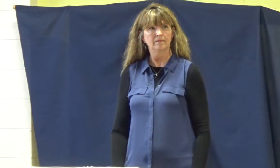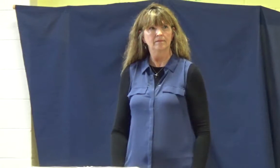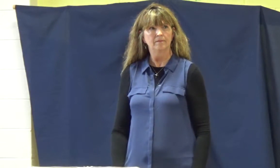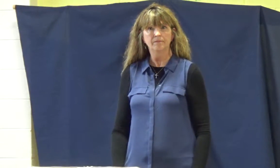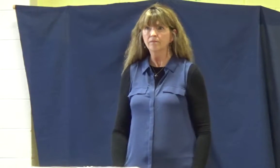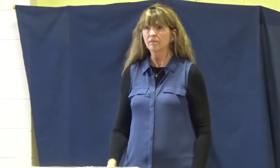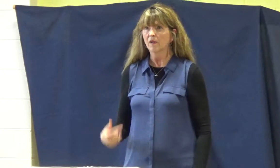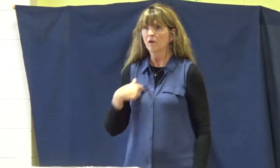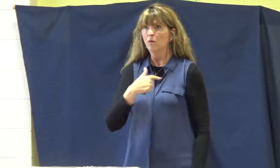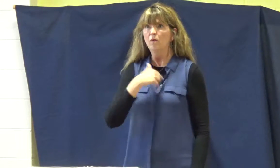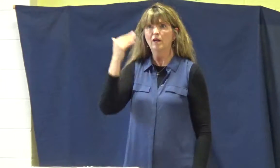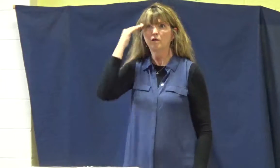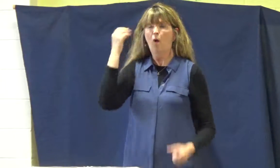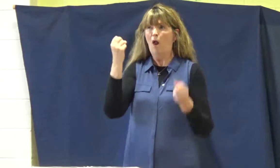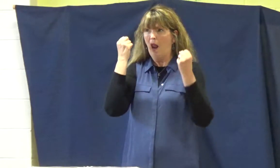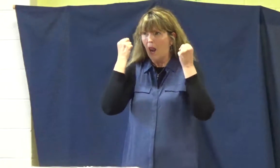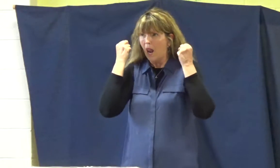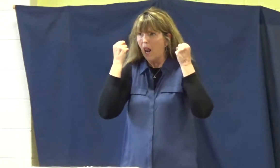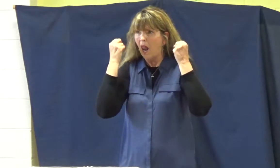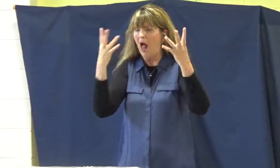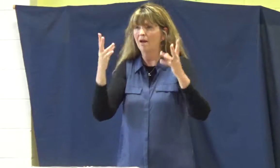work he's been doing for the Lord.